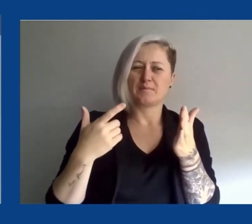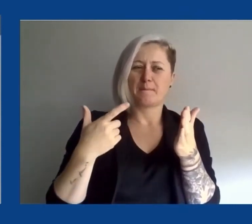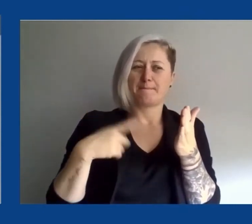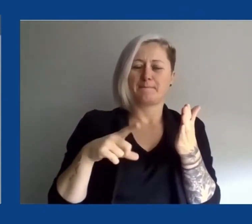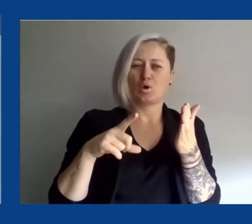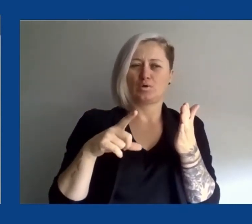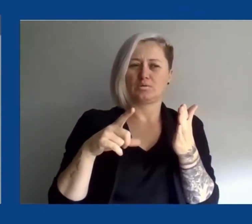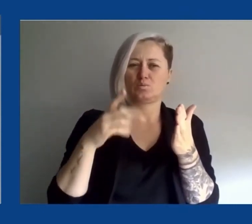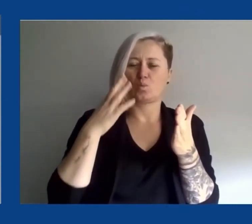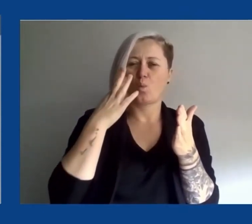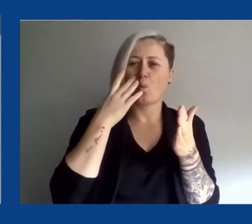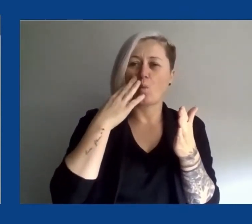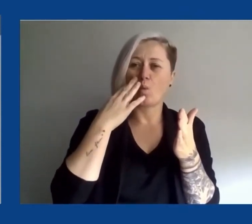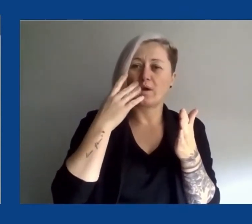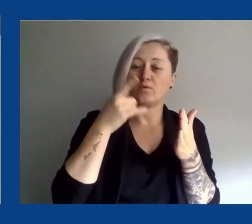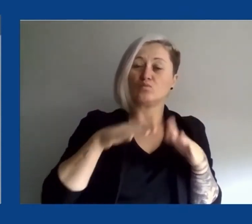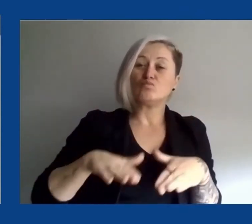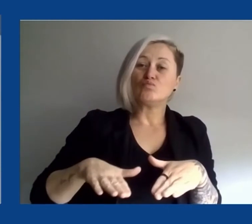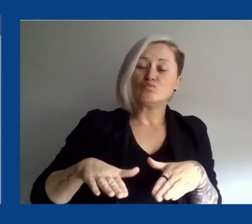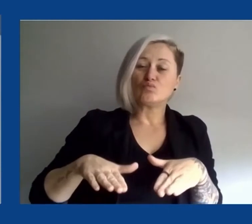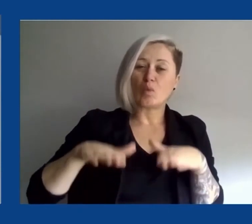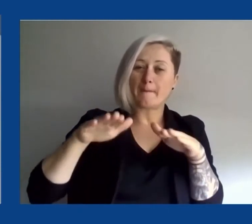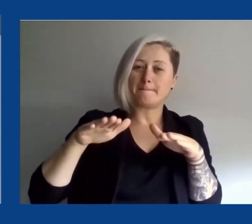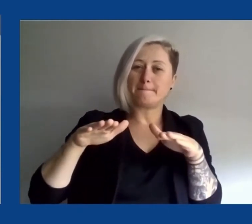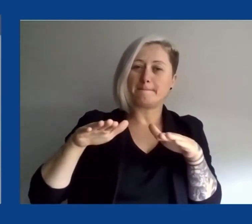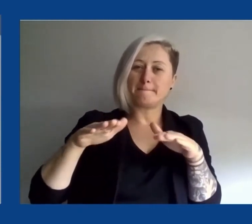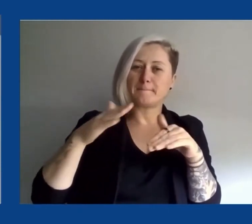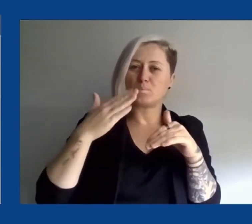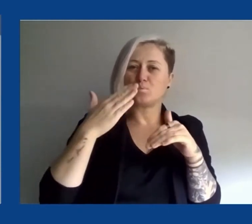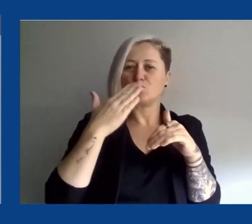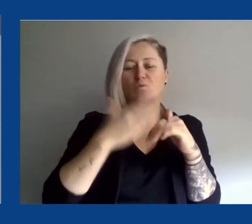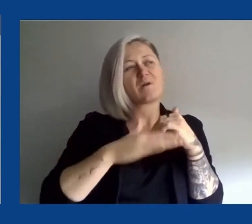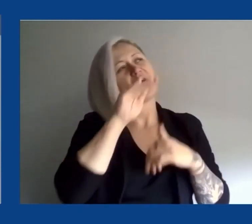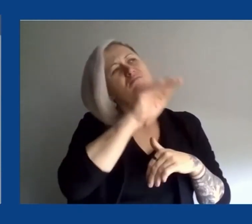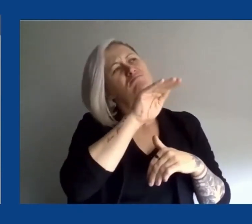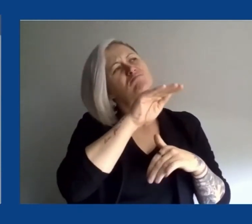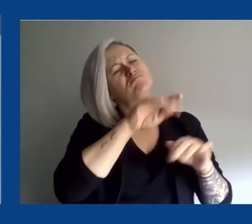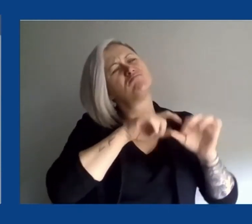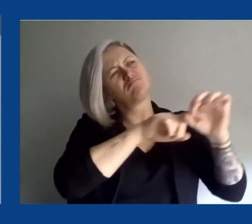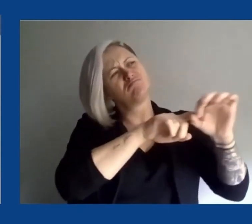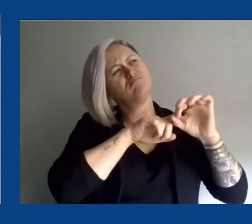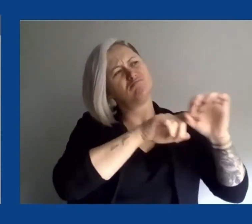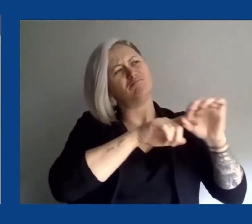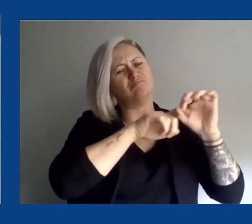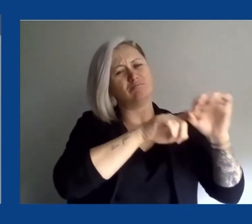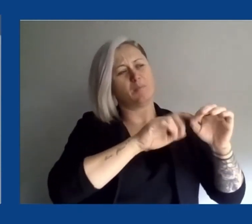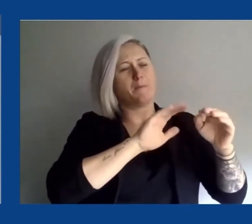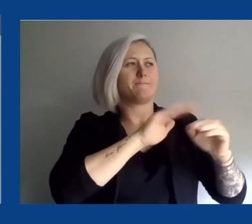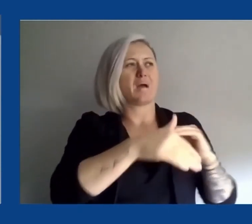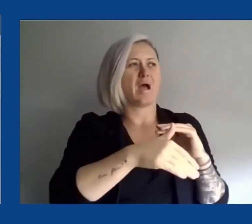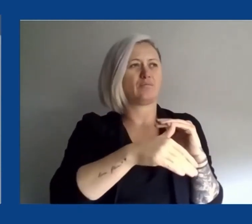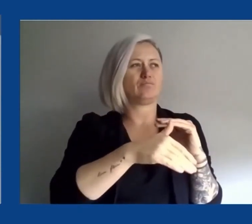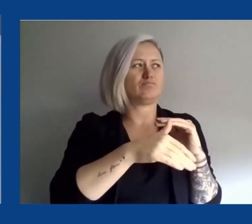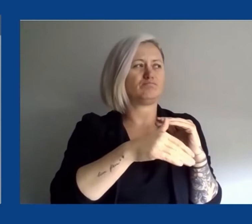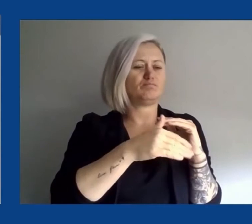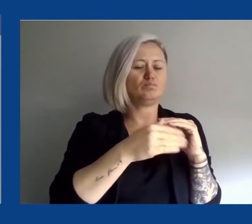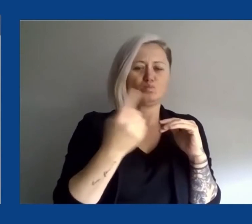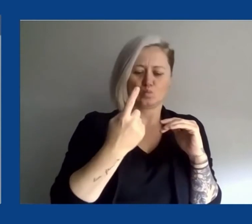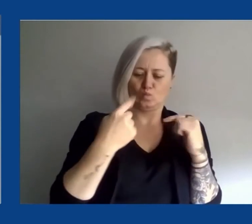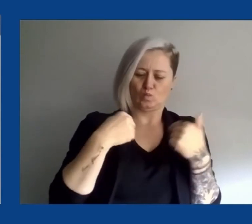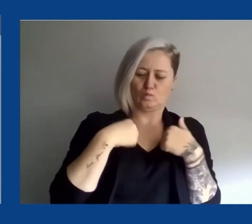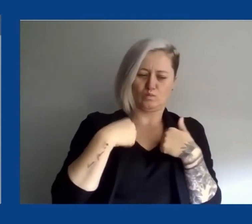grow up, you never question. You never question about who you